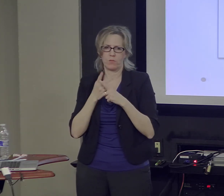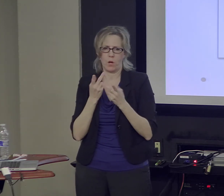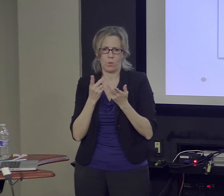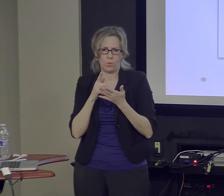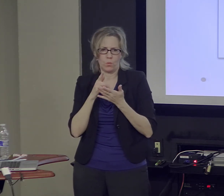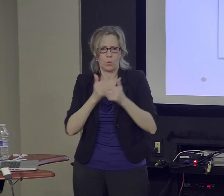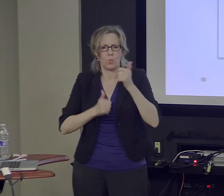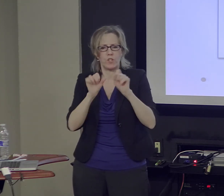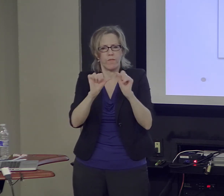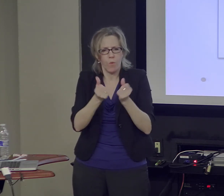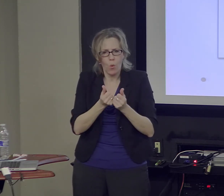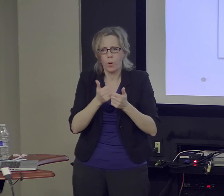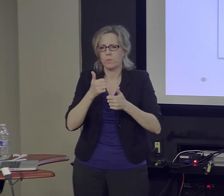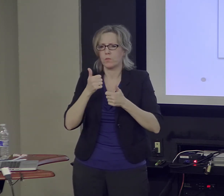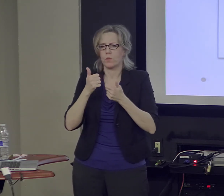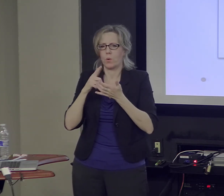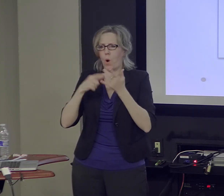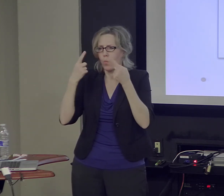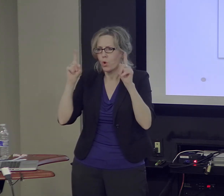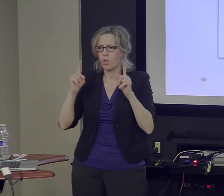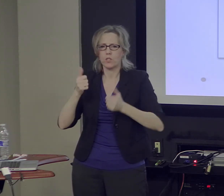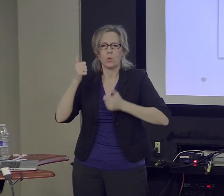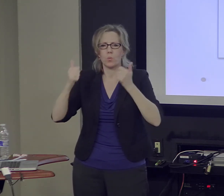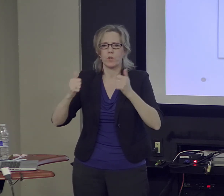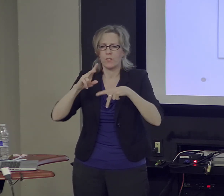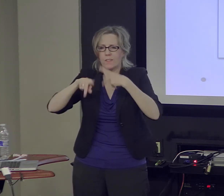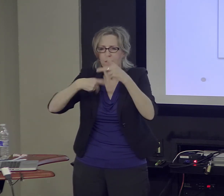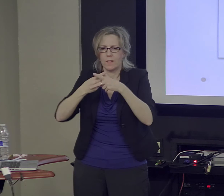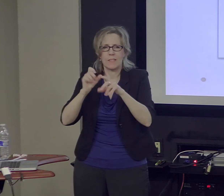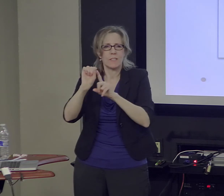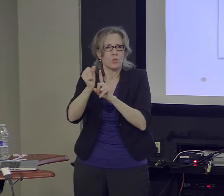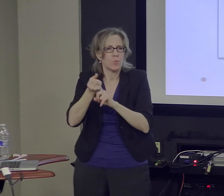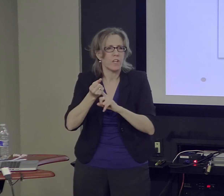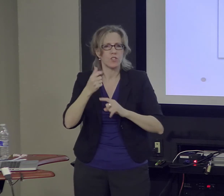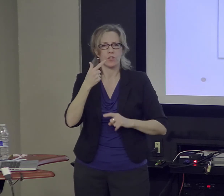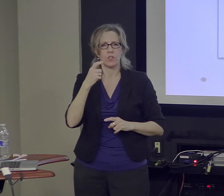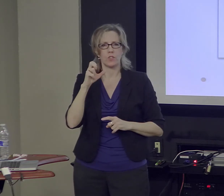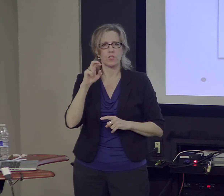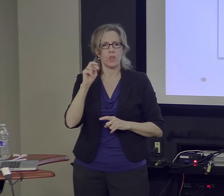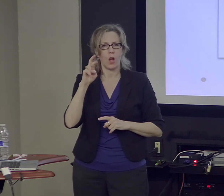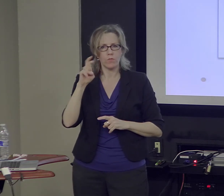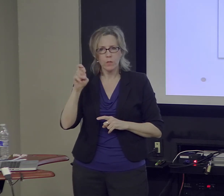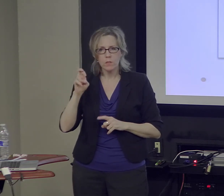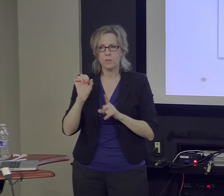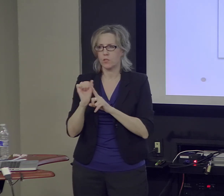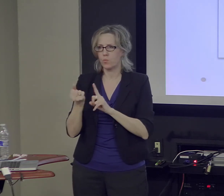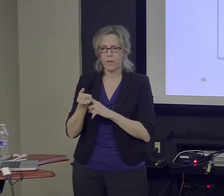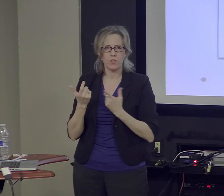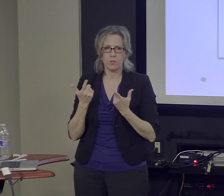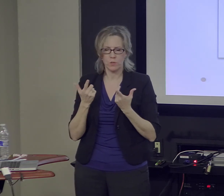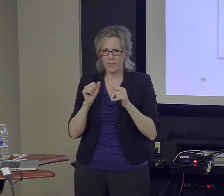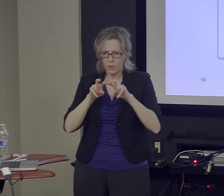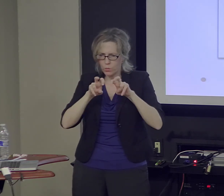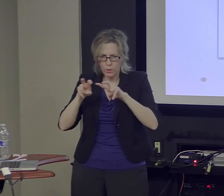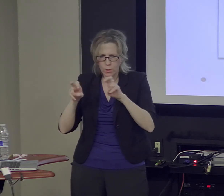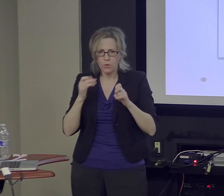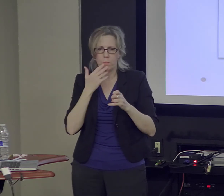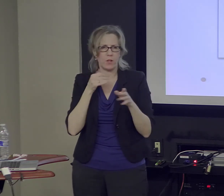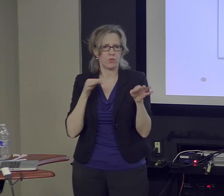Definitely we need more research in this area. What works, what doesn't work, what type of international, what type